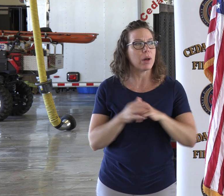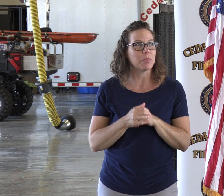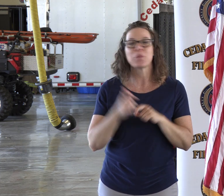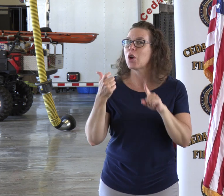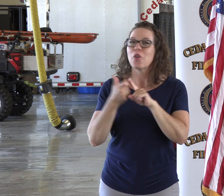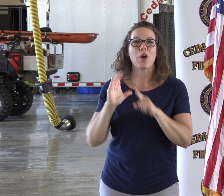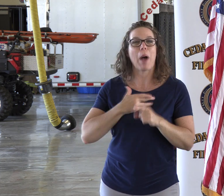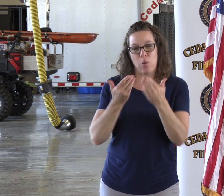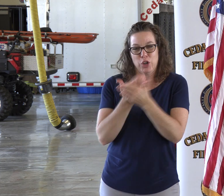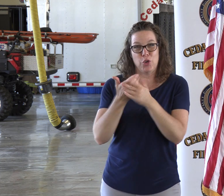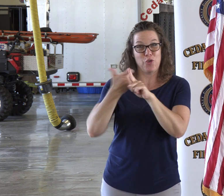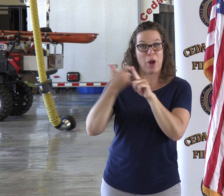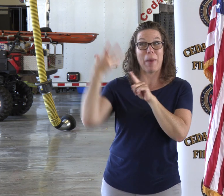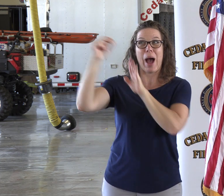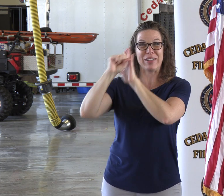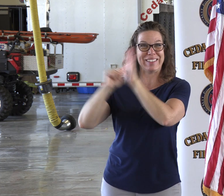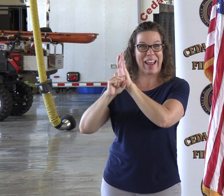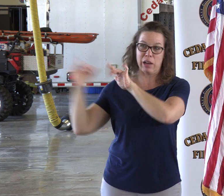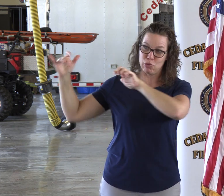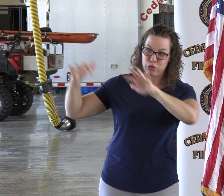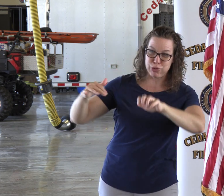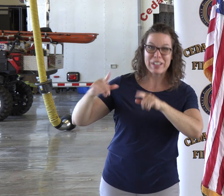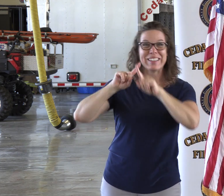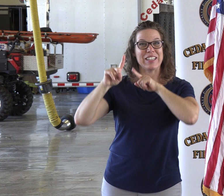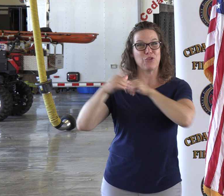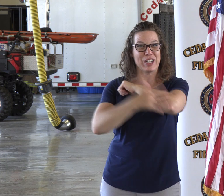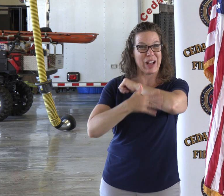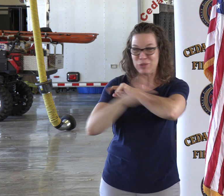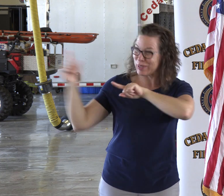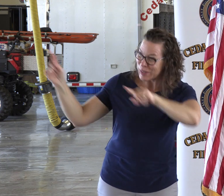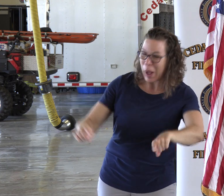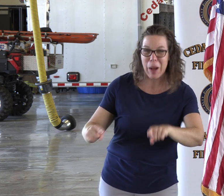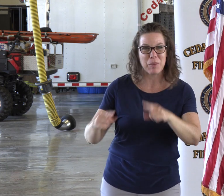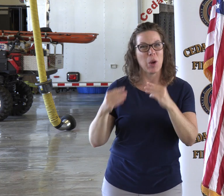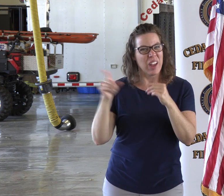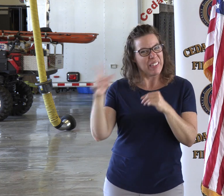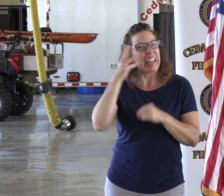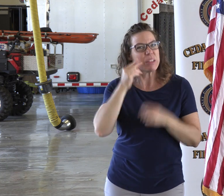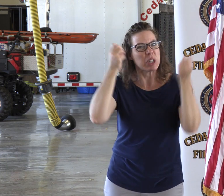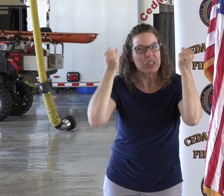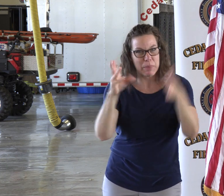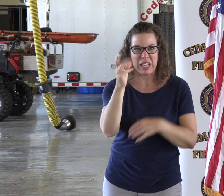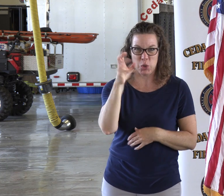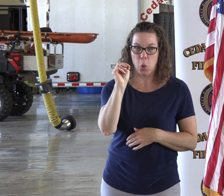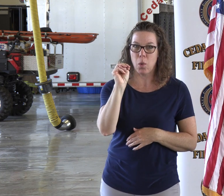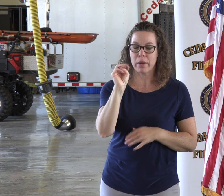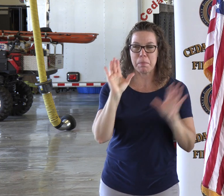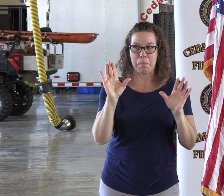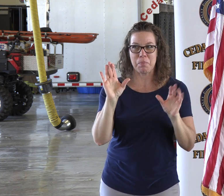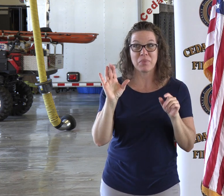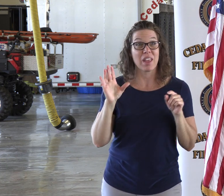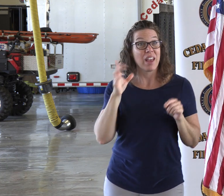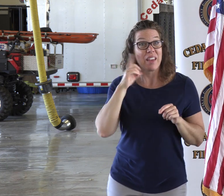are from all of our new out-of-state friends, out-of-country friends, those that have worked more than a storm or two. We believe